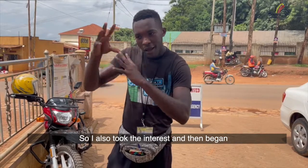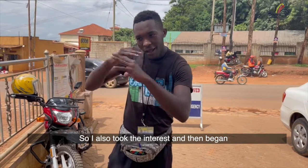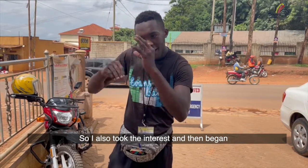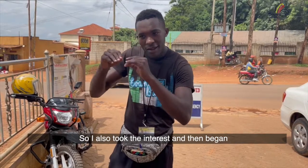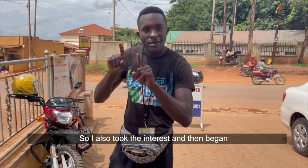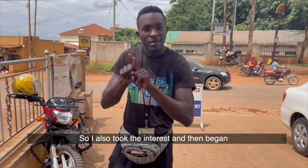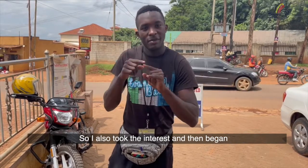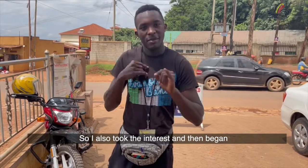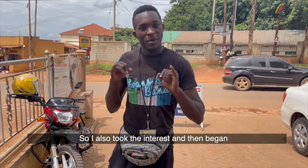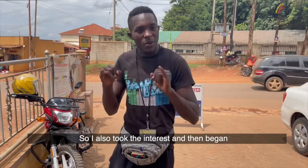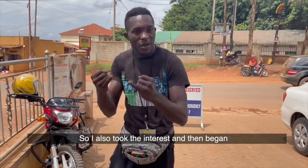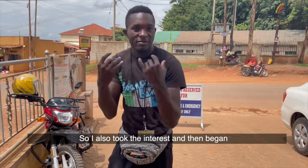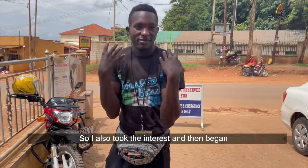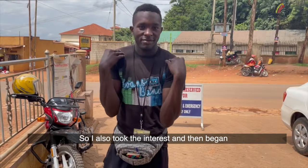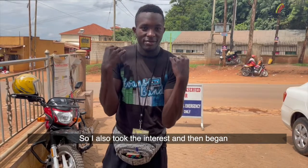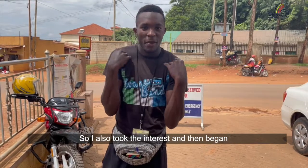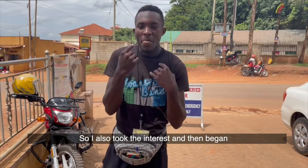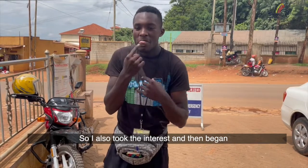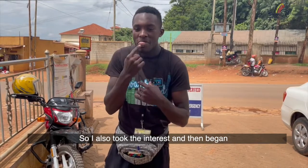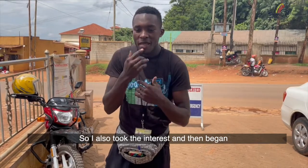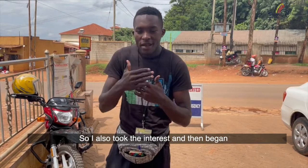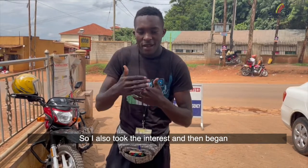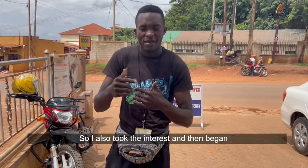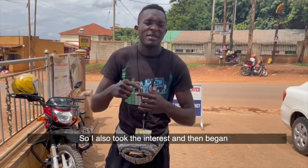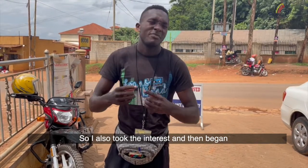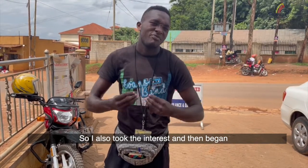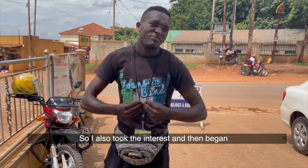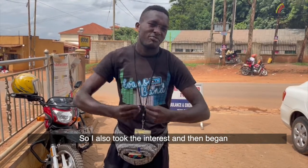then began thriving.